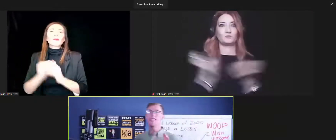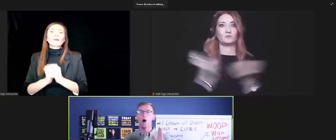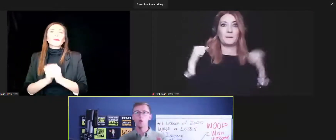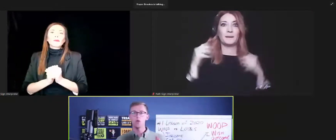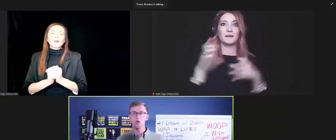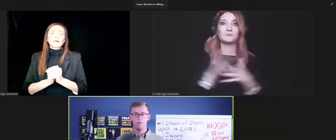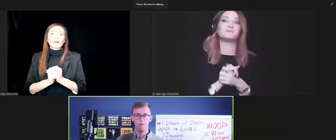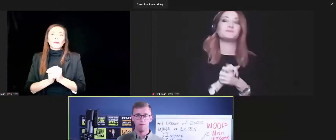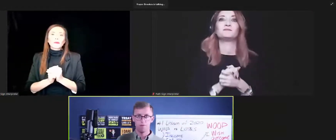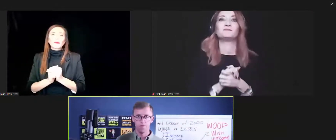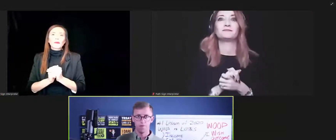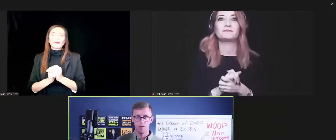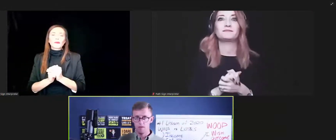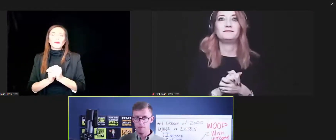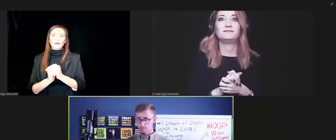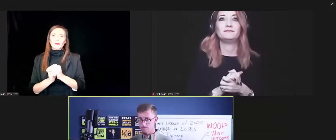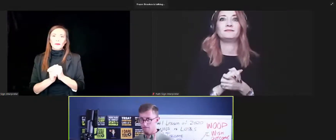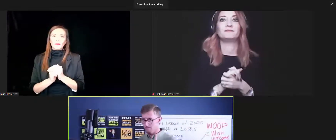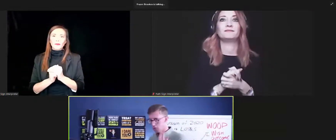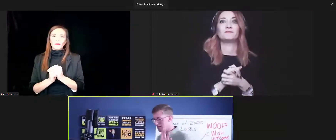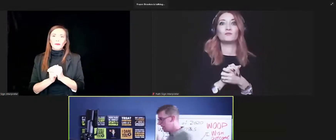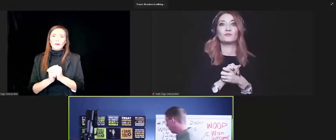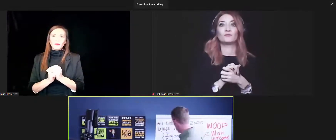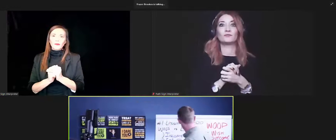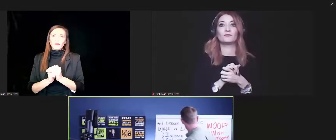20 goals